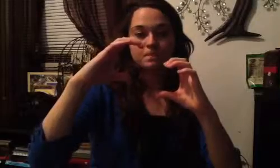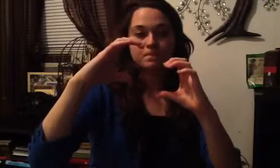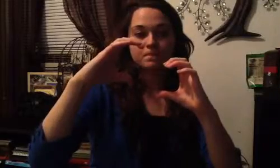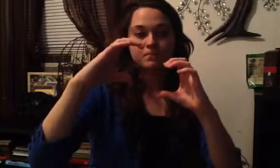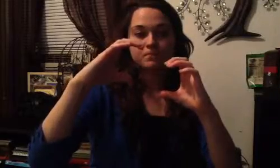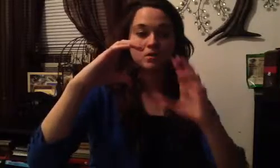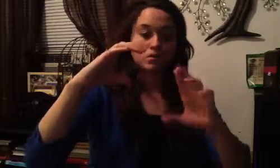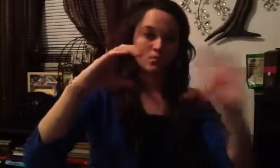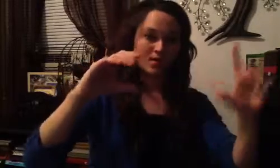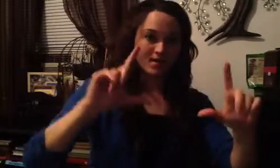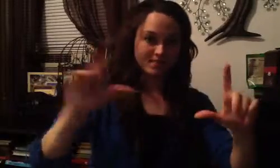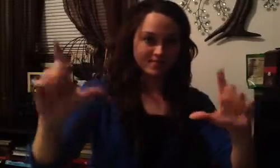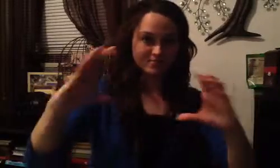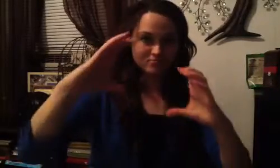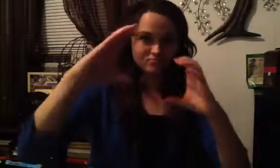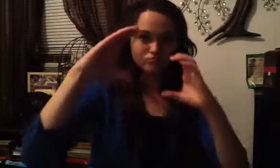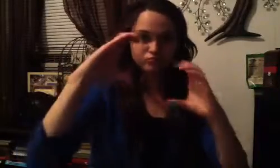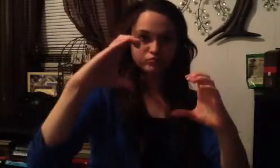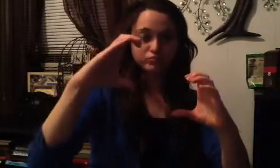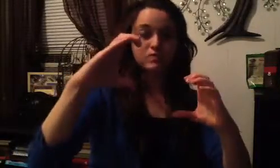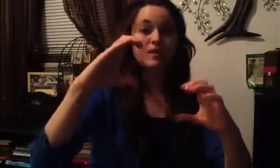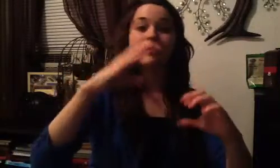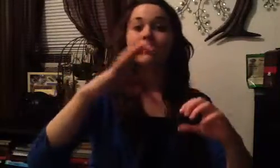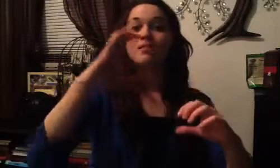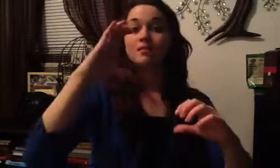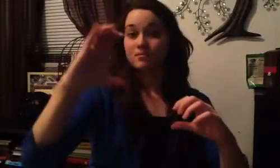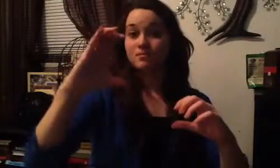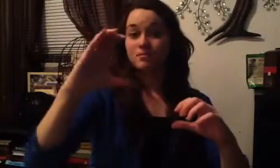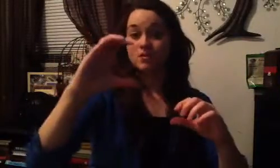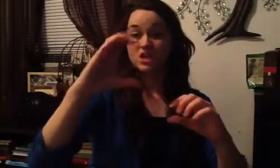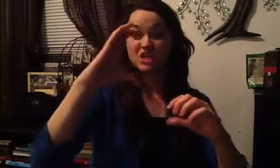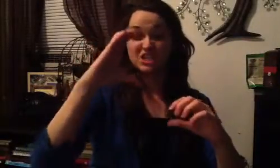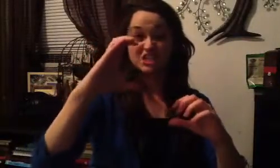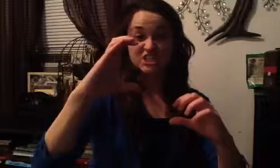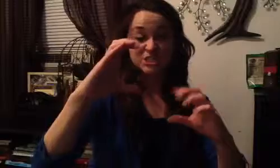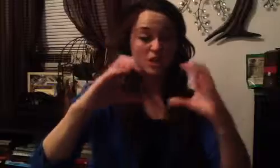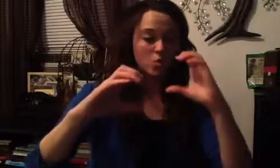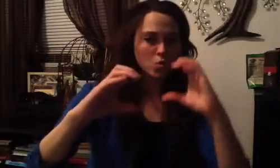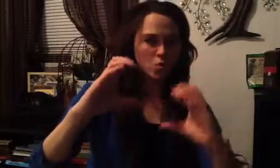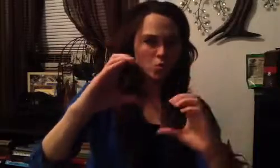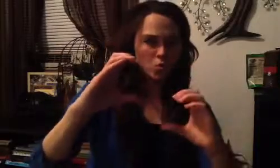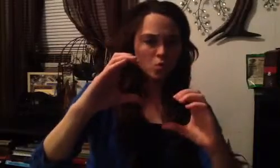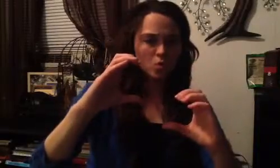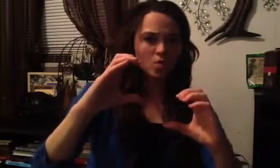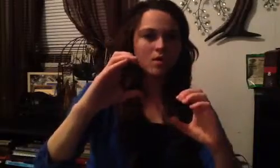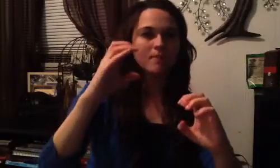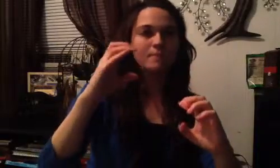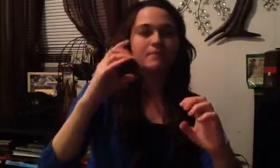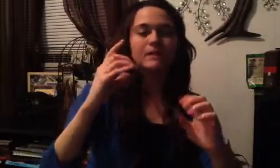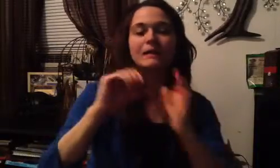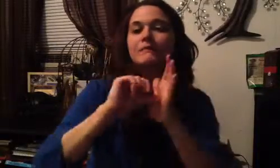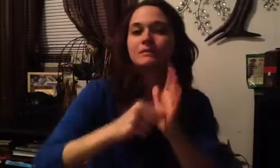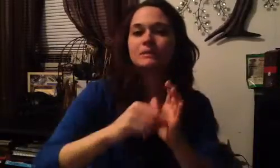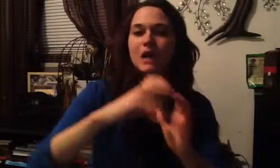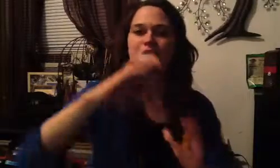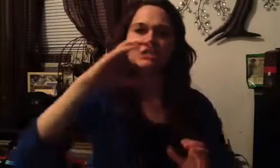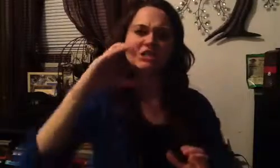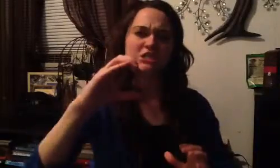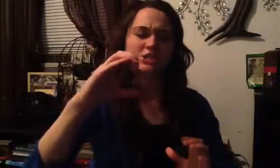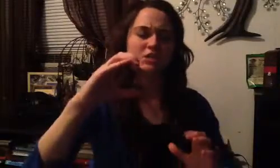the left side of the heart larger and thicker than the right side of the heart. So the